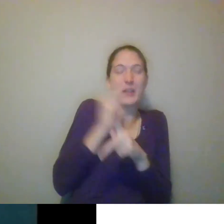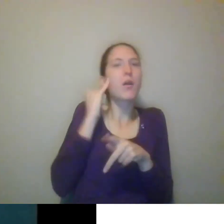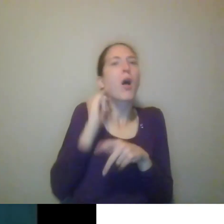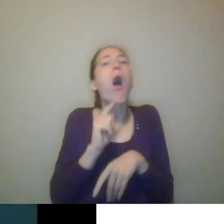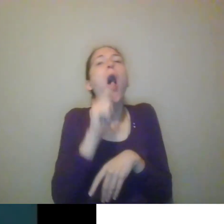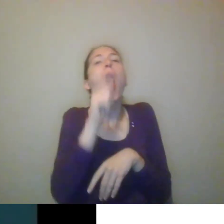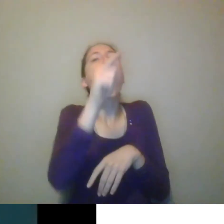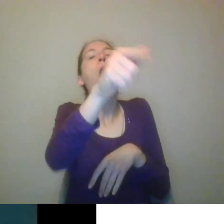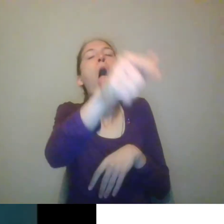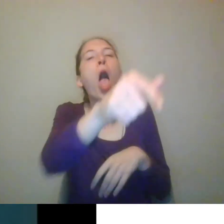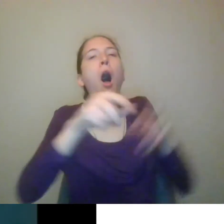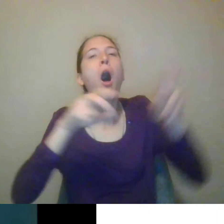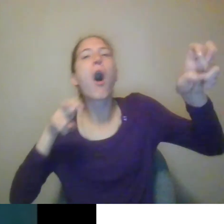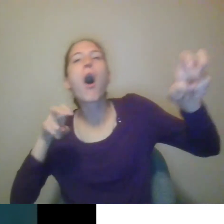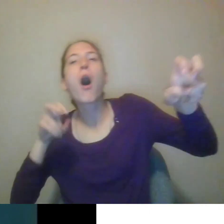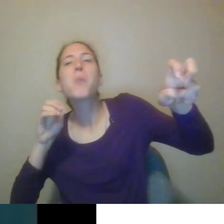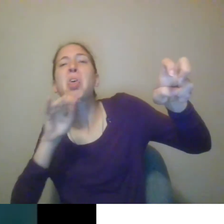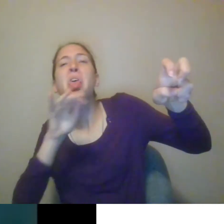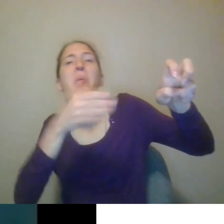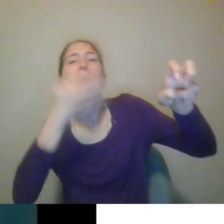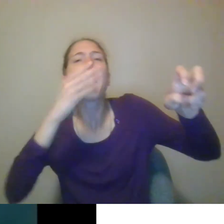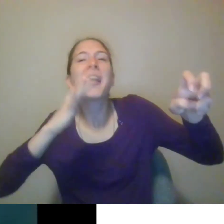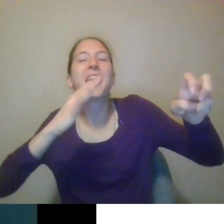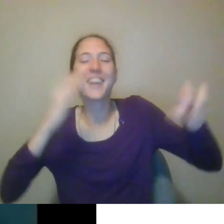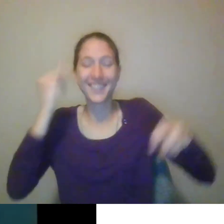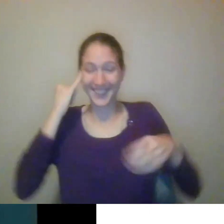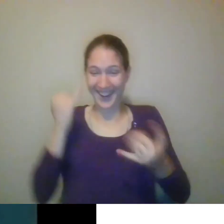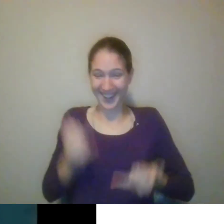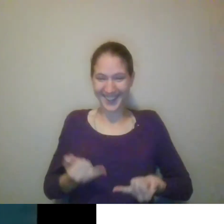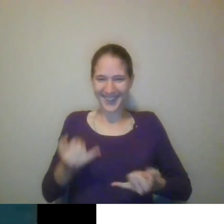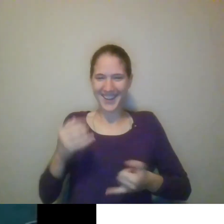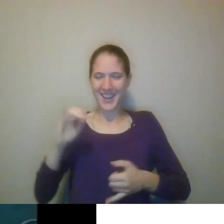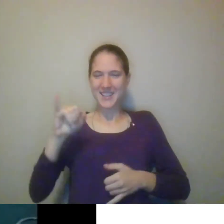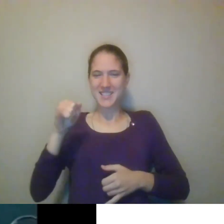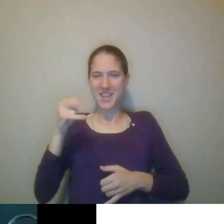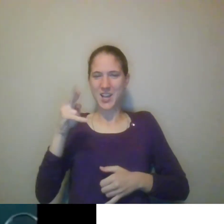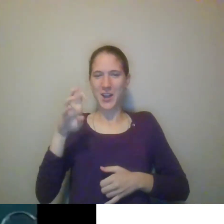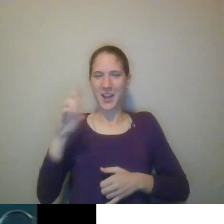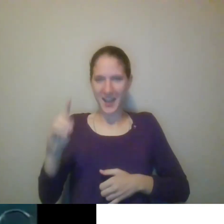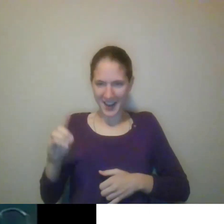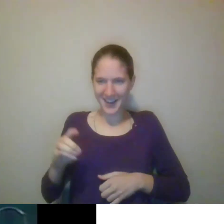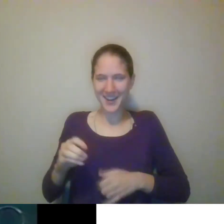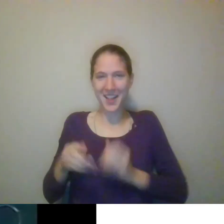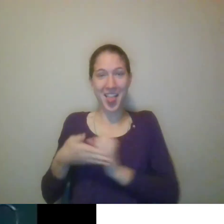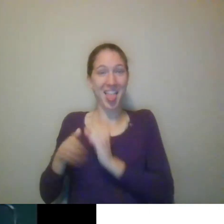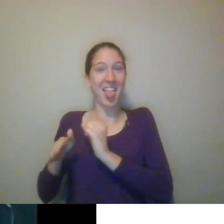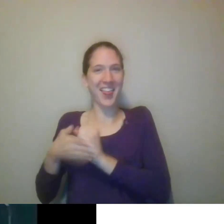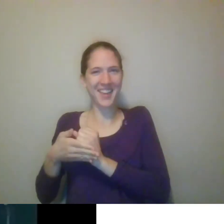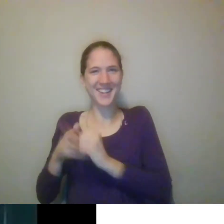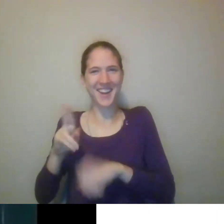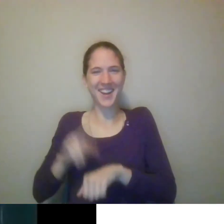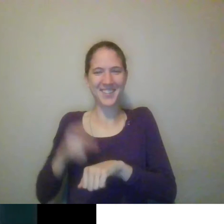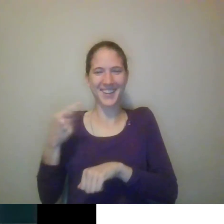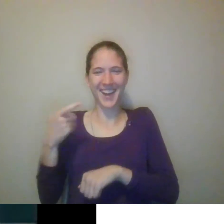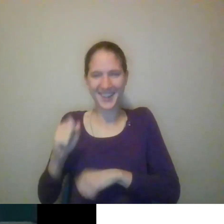for example, Jarrett produced natural gas right now, Brendan, I'm sure, would be quite